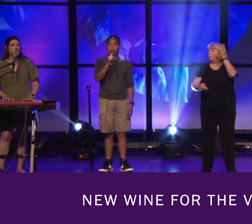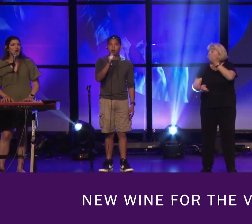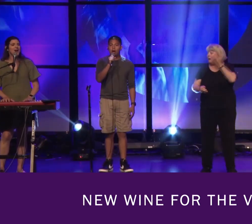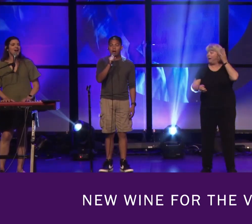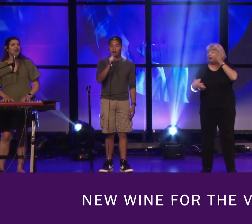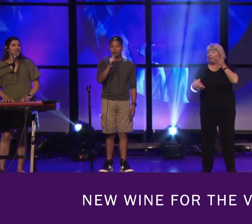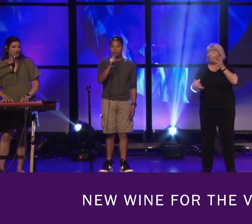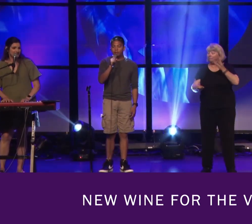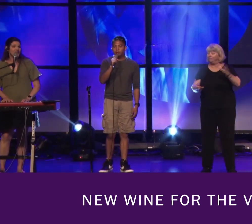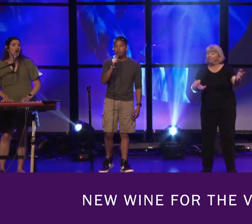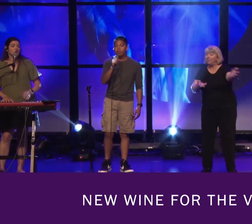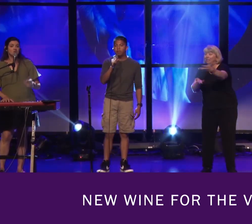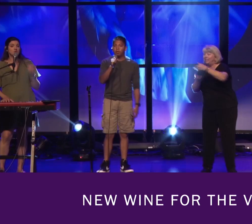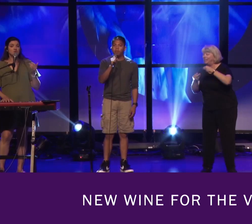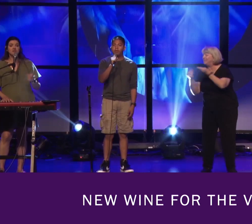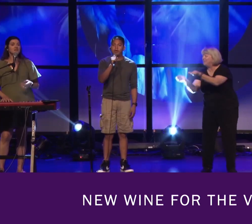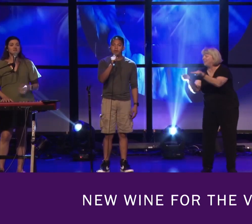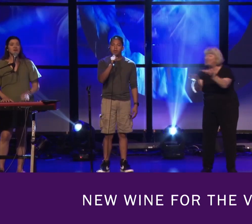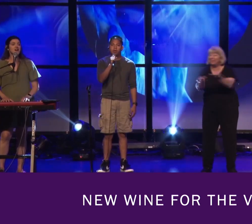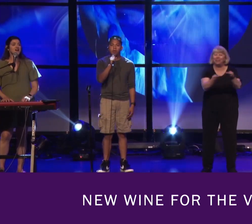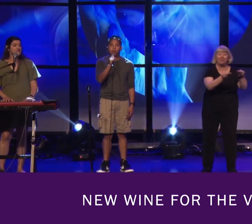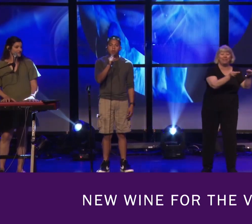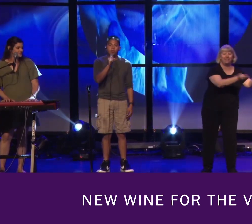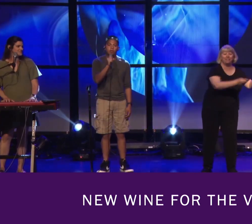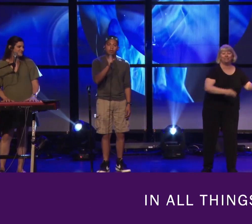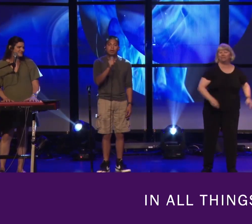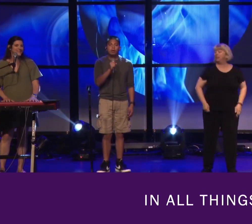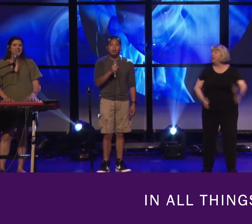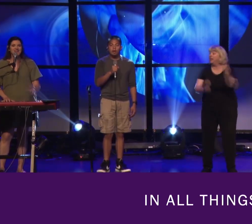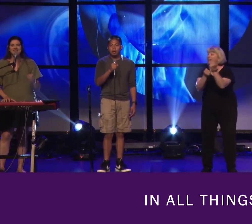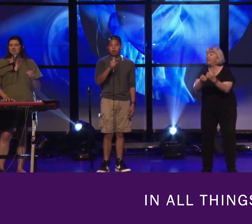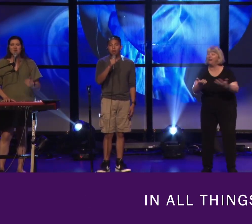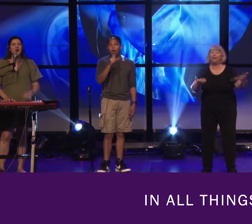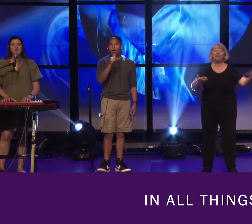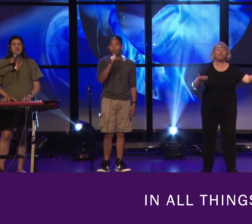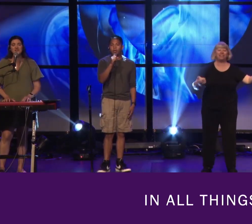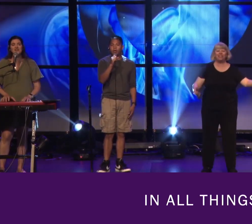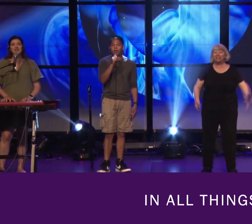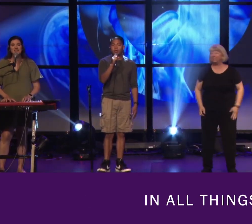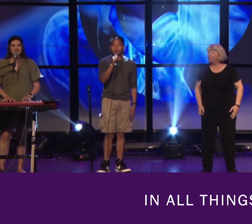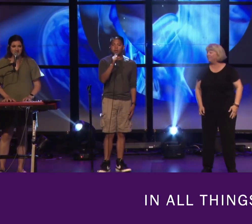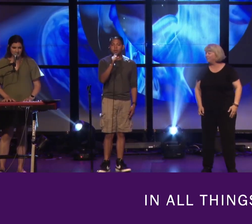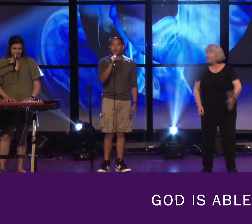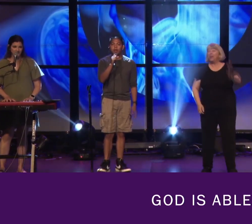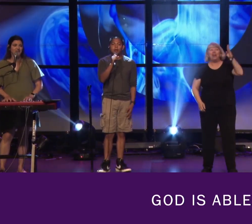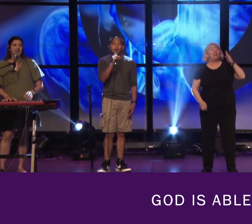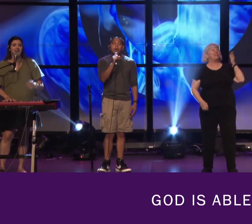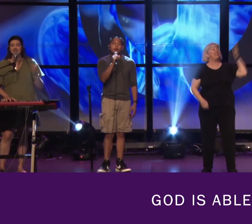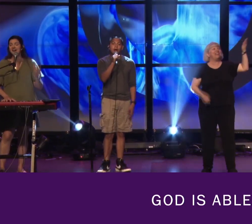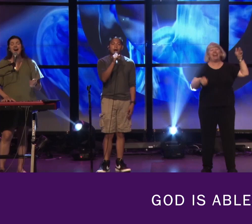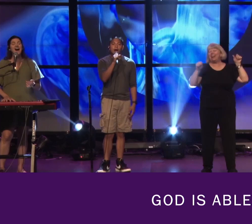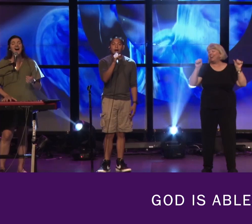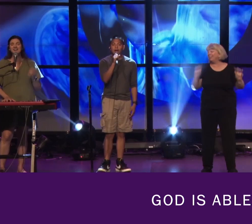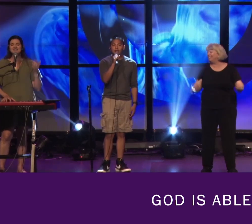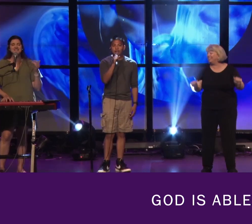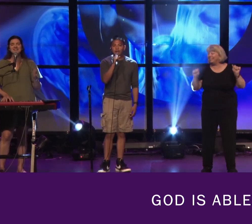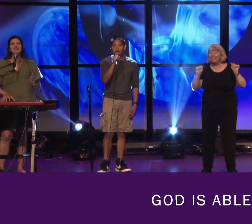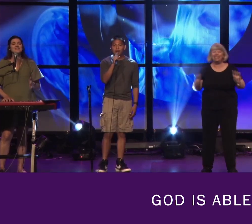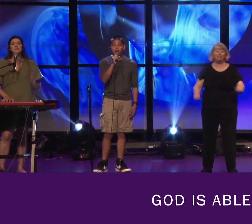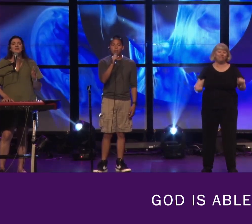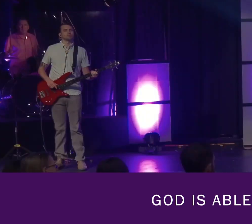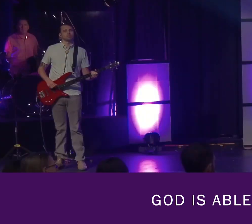new life for the vineyard, and all things God